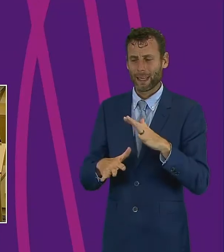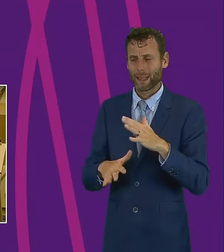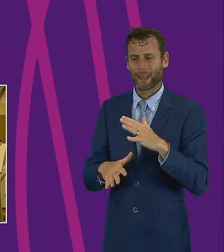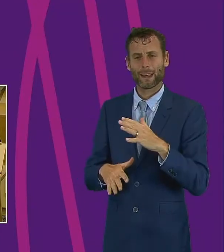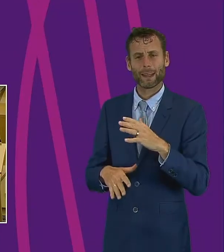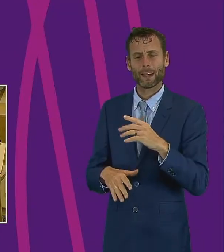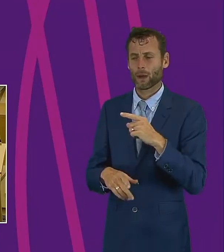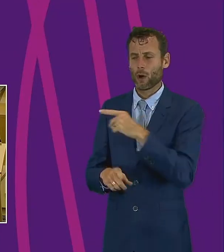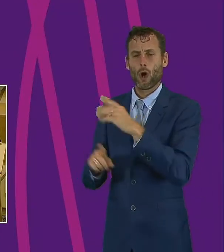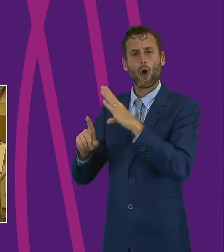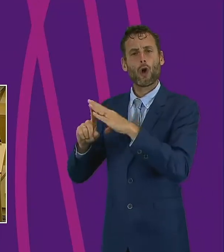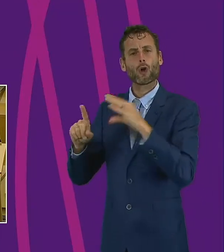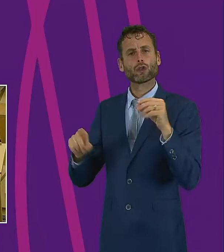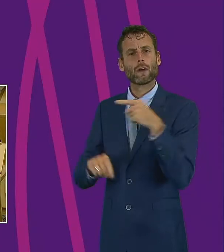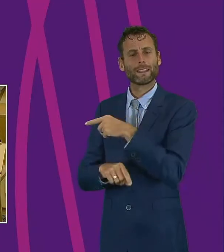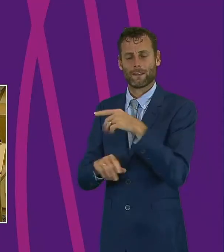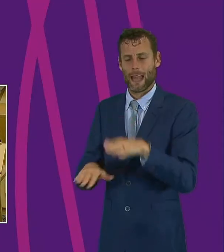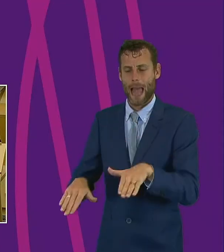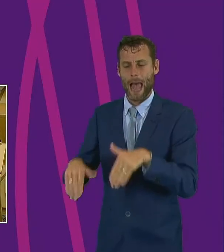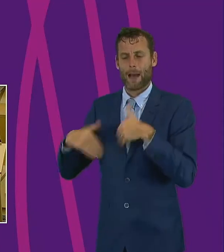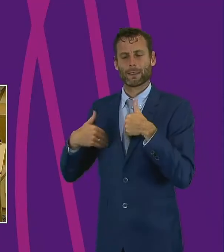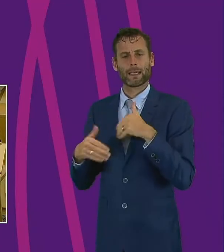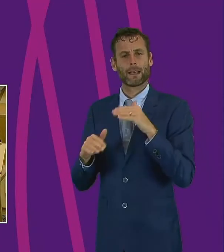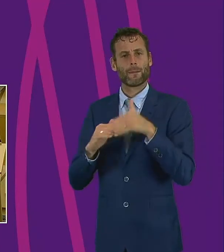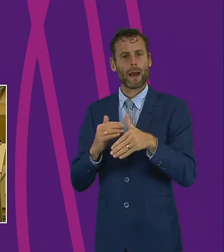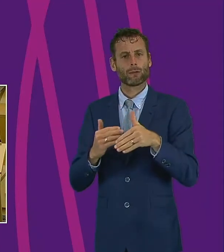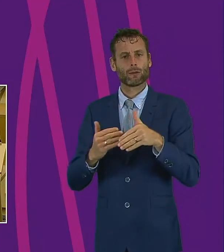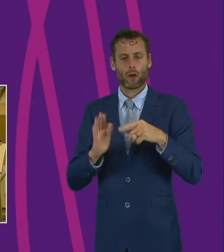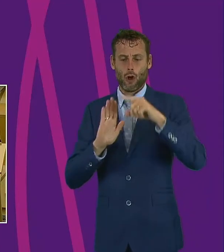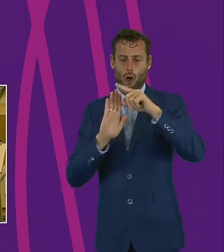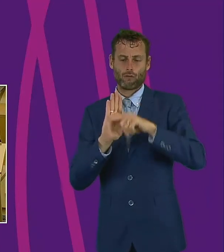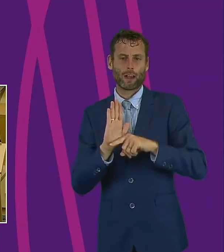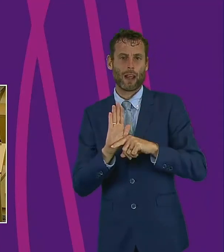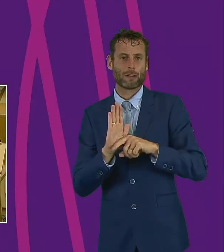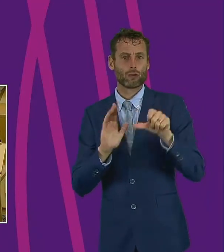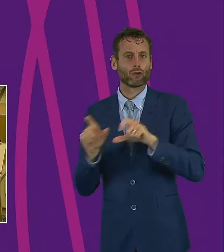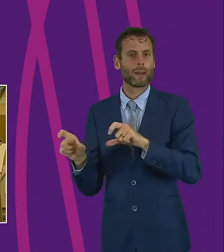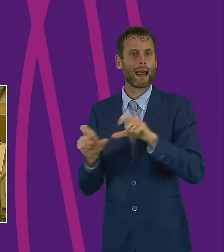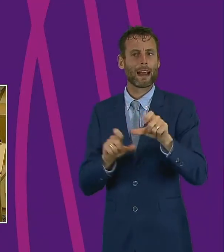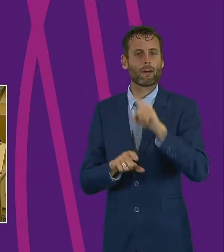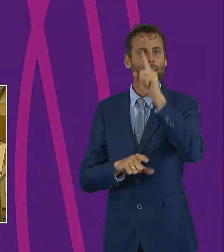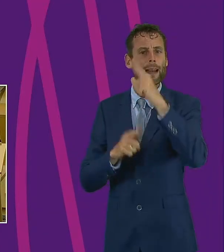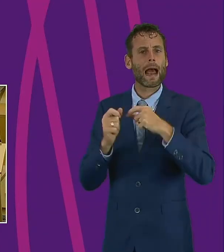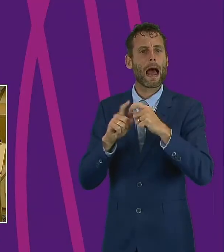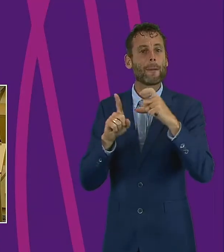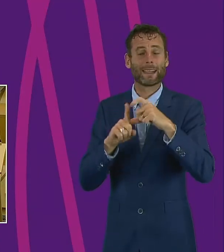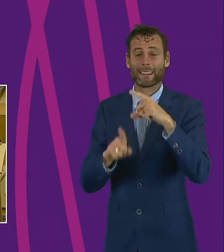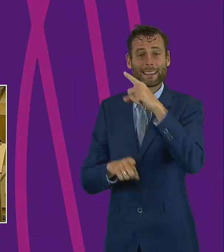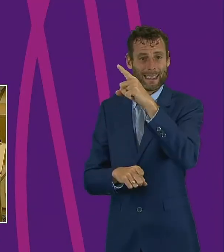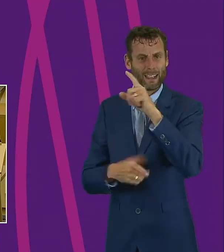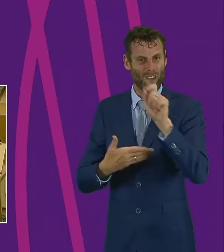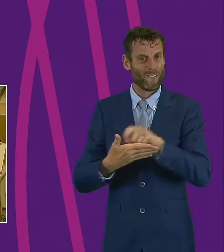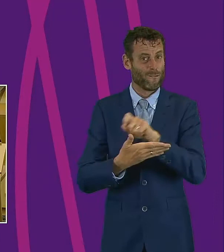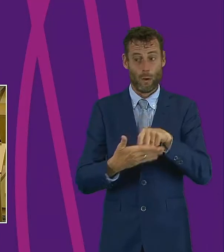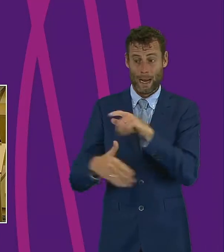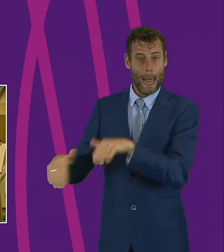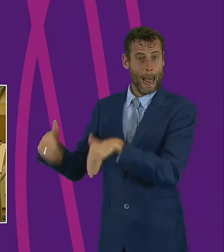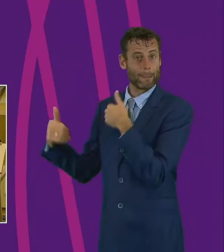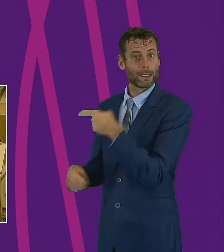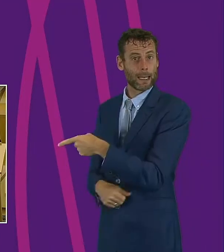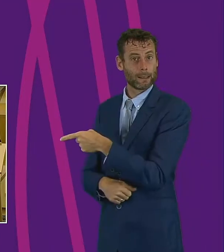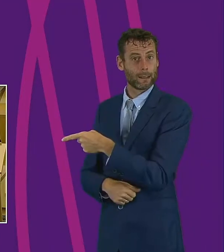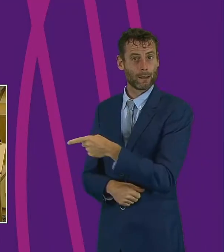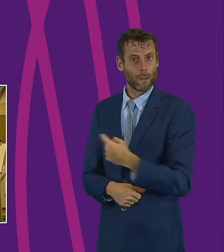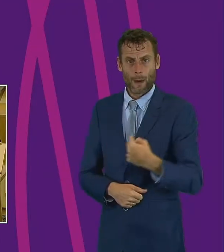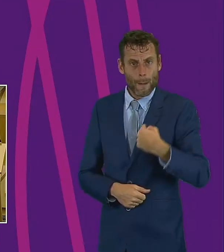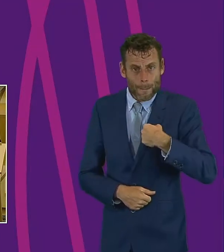The Conservatives abstained on whether the regulations in Aberdeen should continue or not. And this comes down to every single day just now. Me and